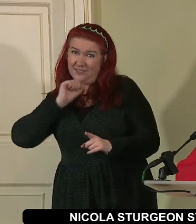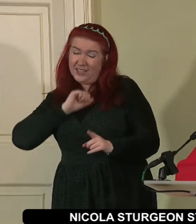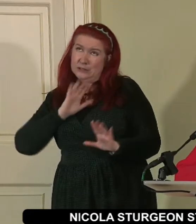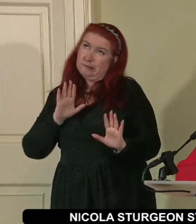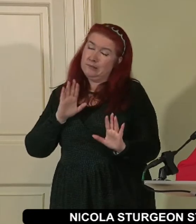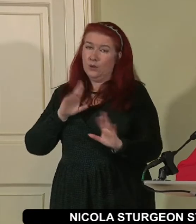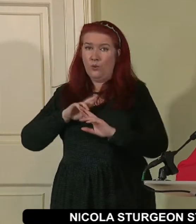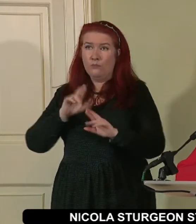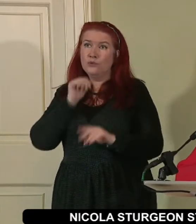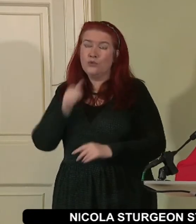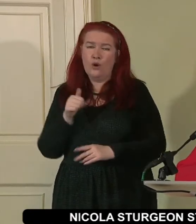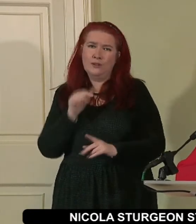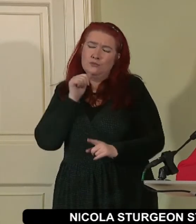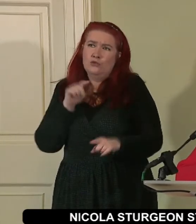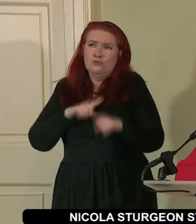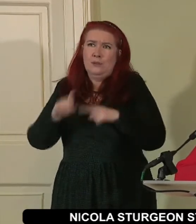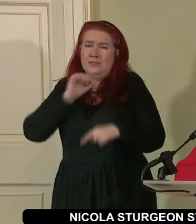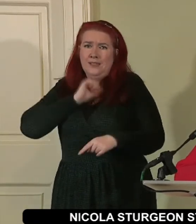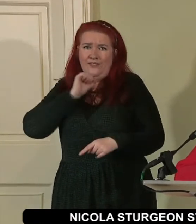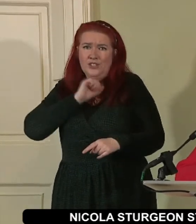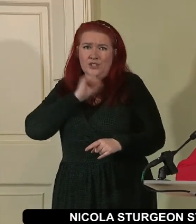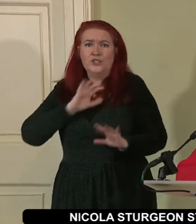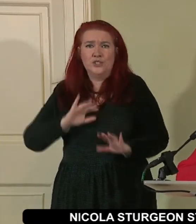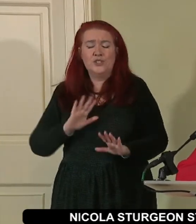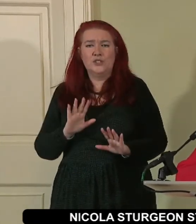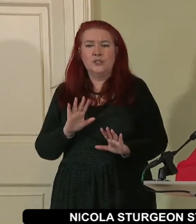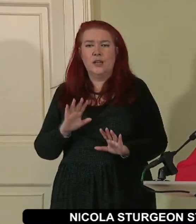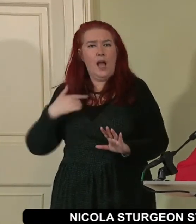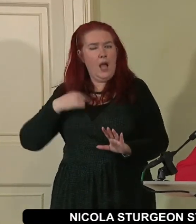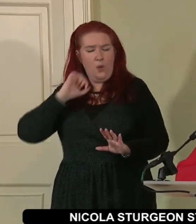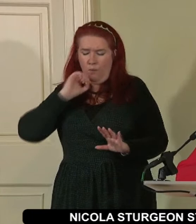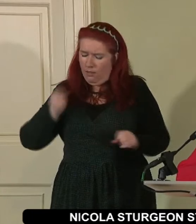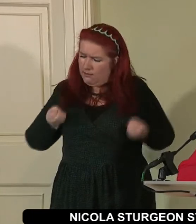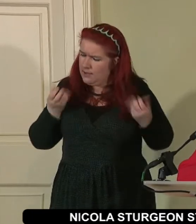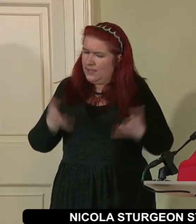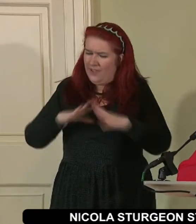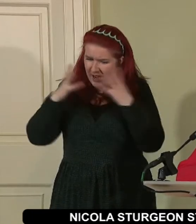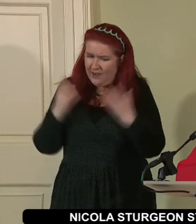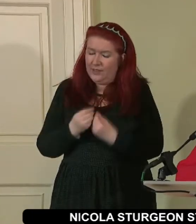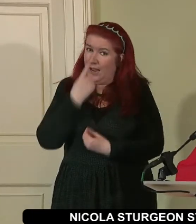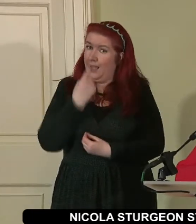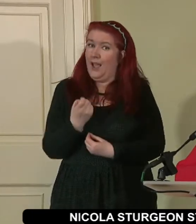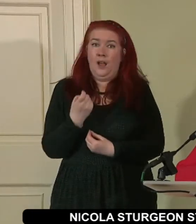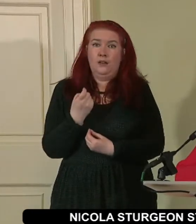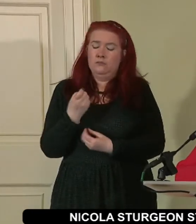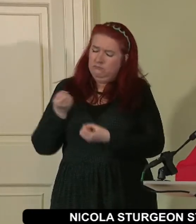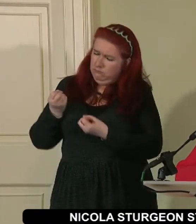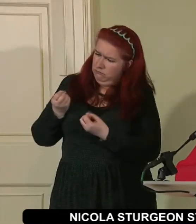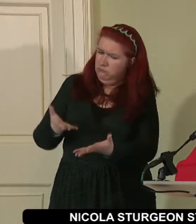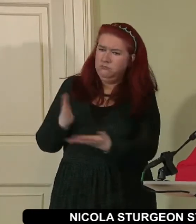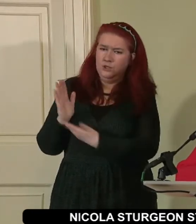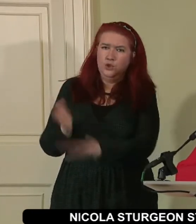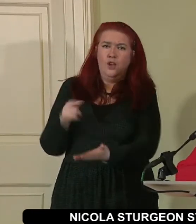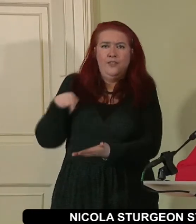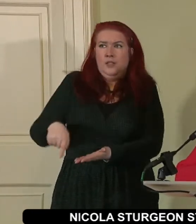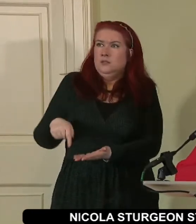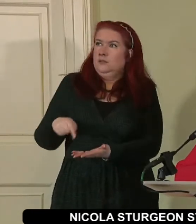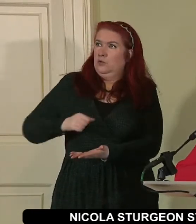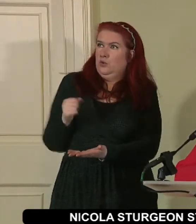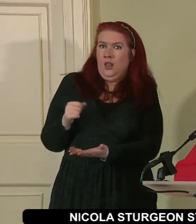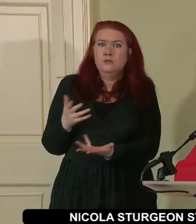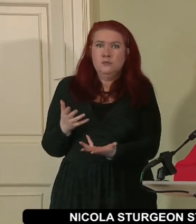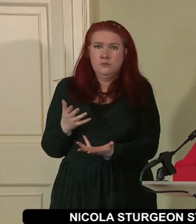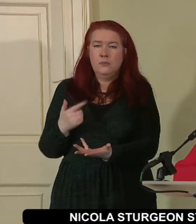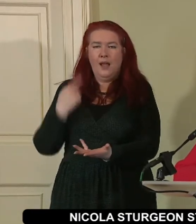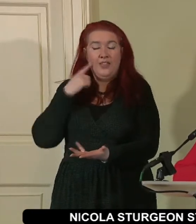hope it doesn't, because I have given and will, in whatever way I can, continue to give everything I can in service to this country. But I need for me, and I think